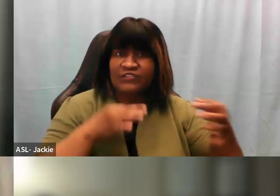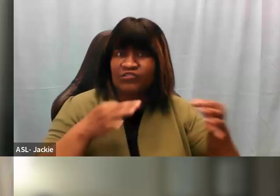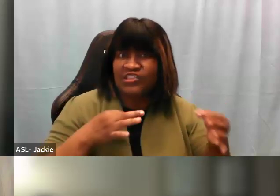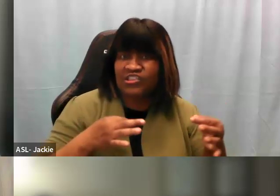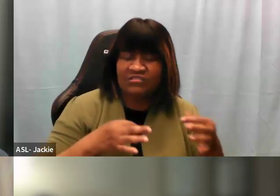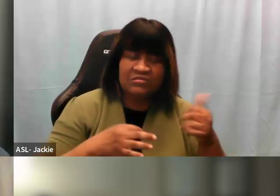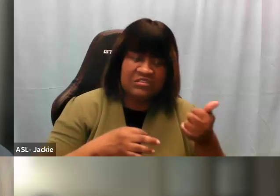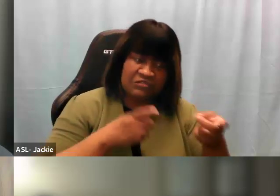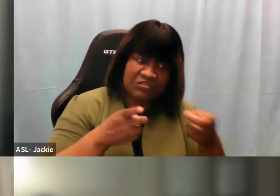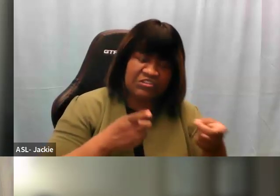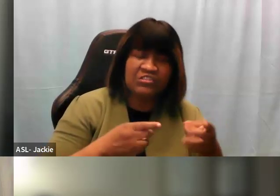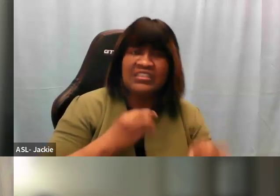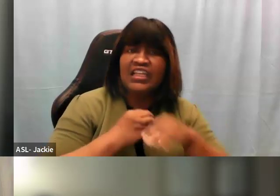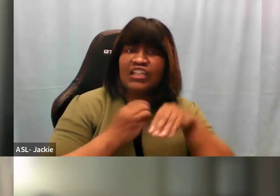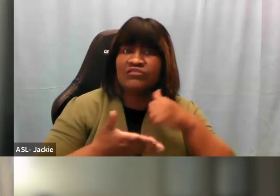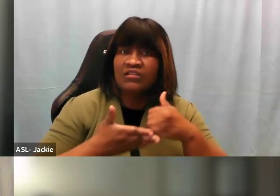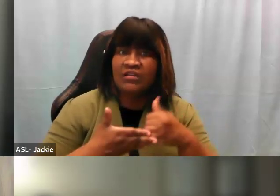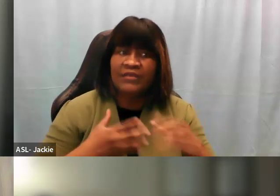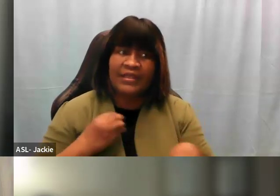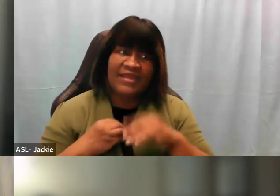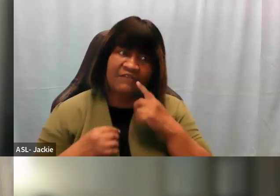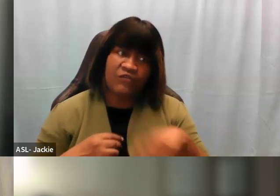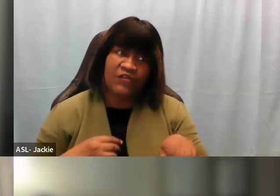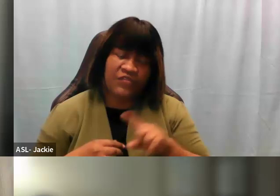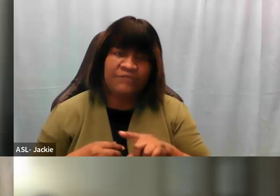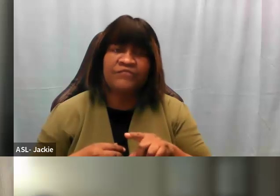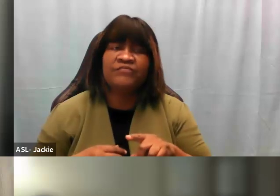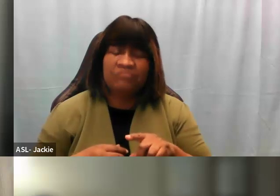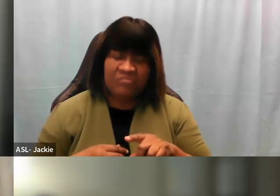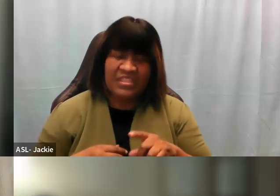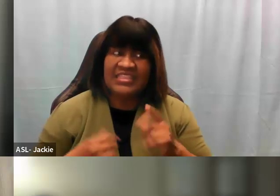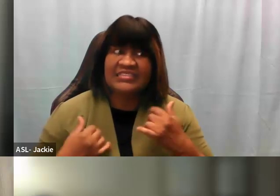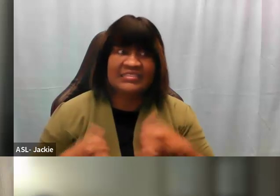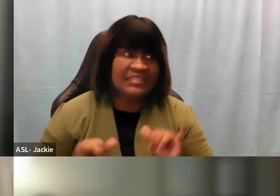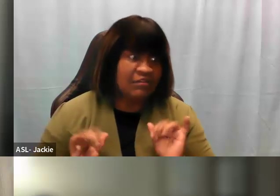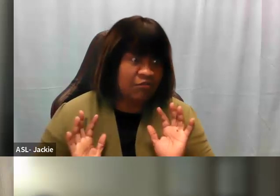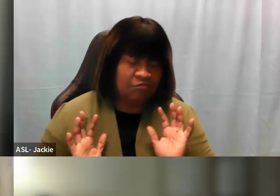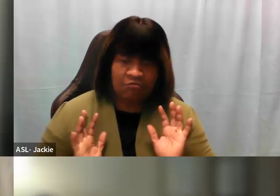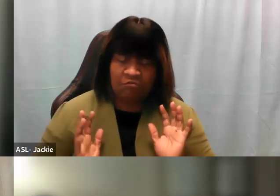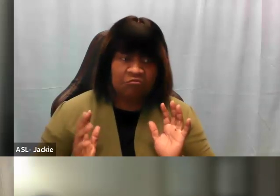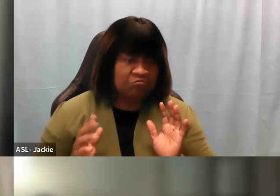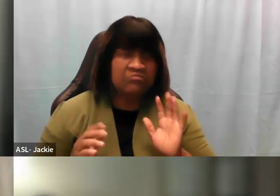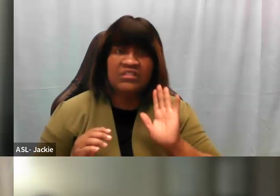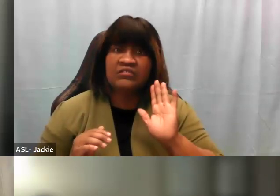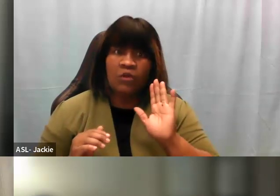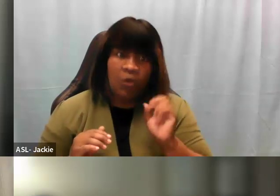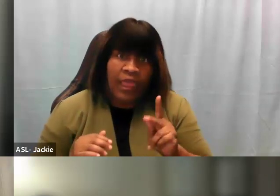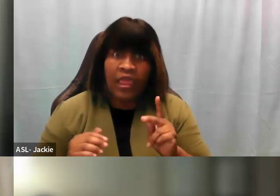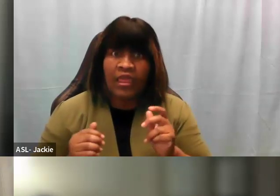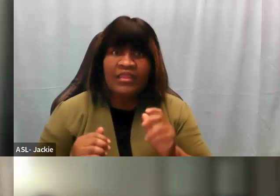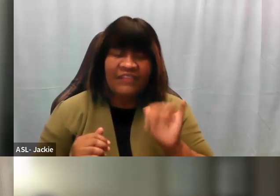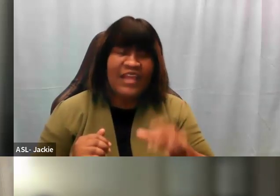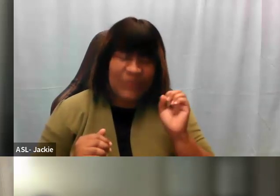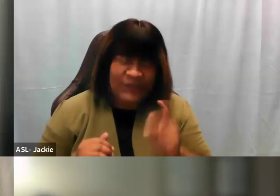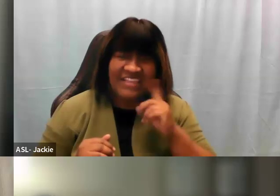the extra help that can be added there. If the person still then doesn't choose it, that's not okay.